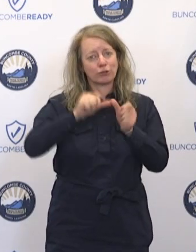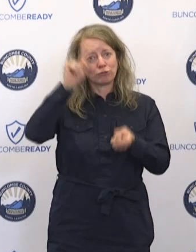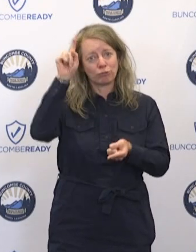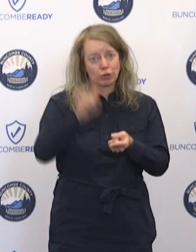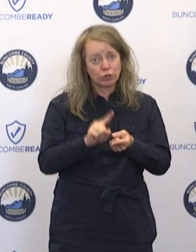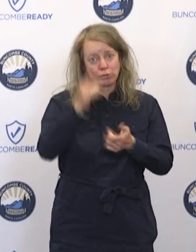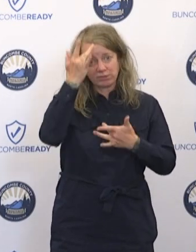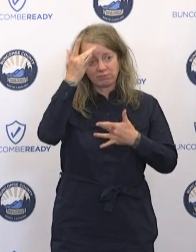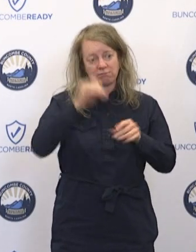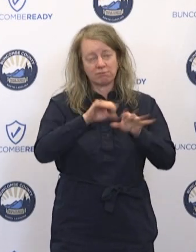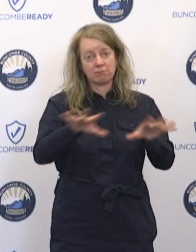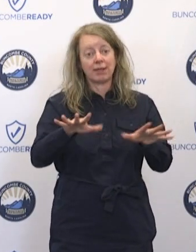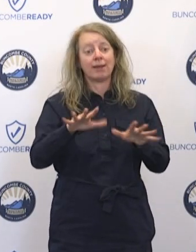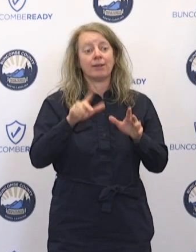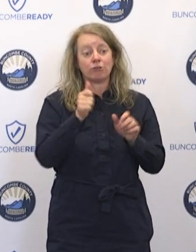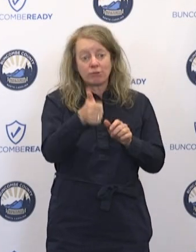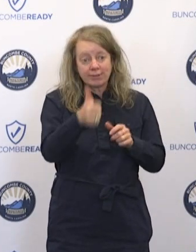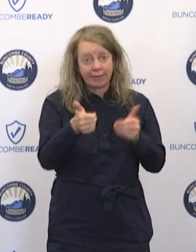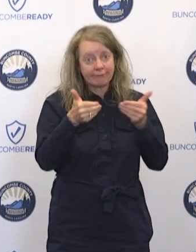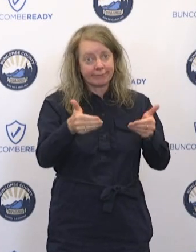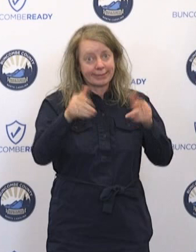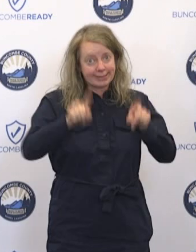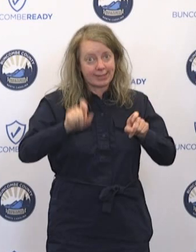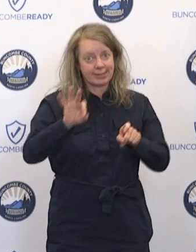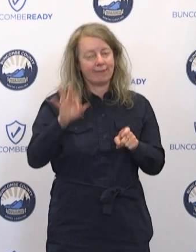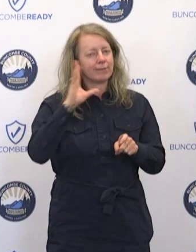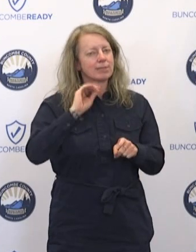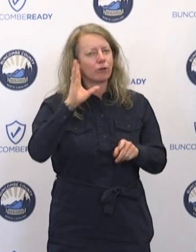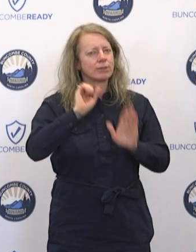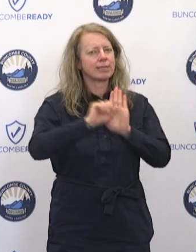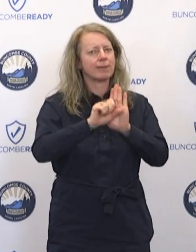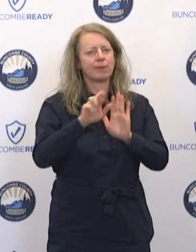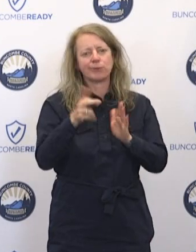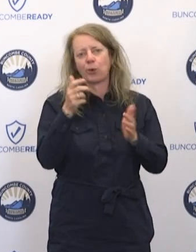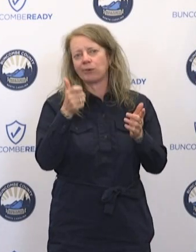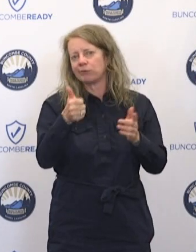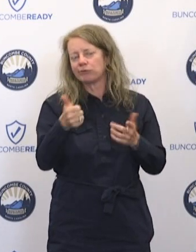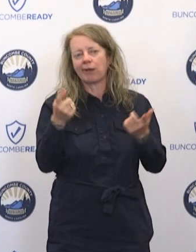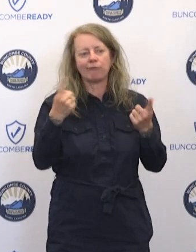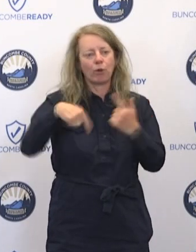getting tested if you are having symptoms or have been exposed.